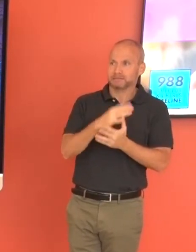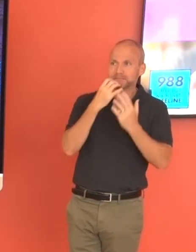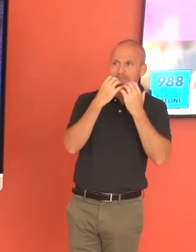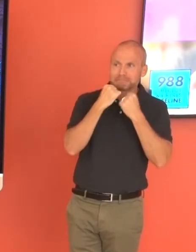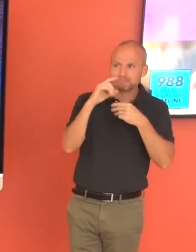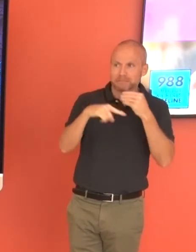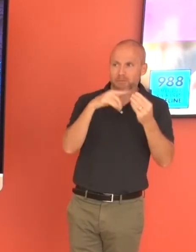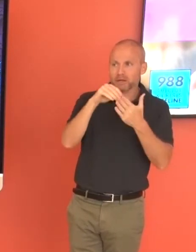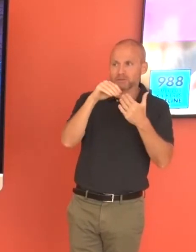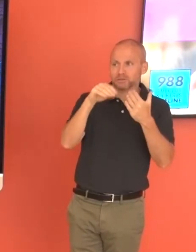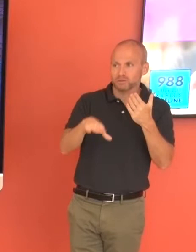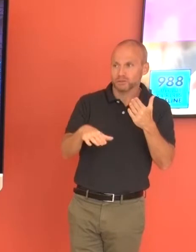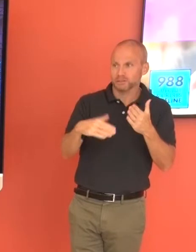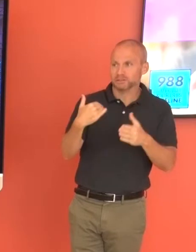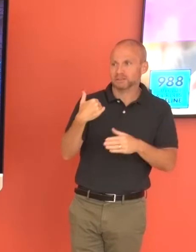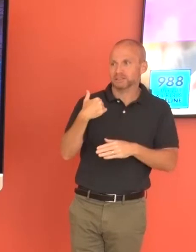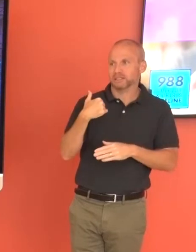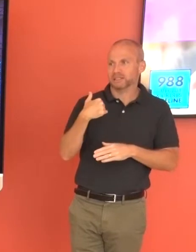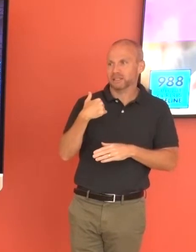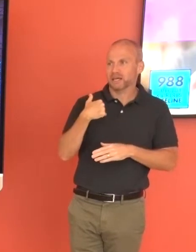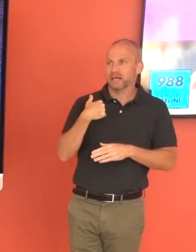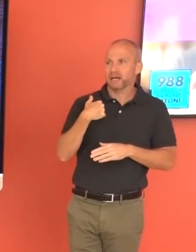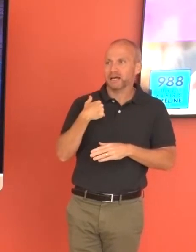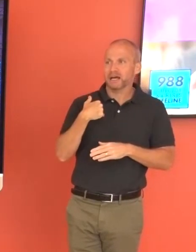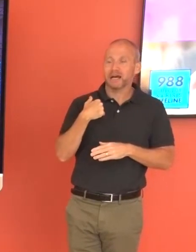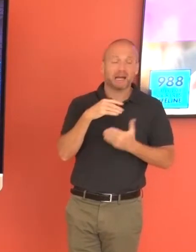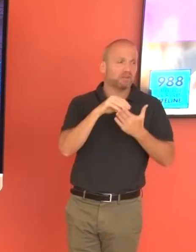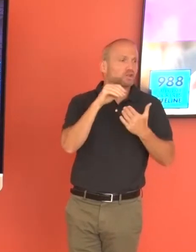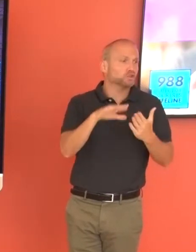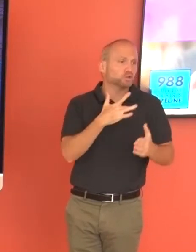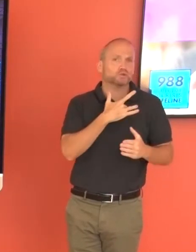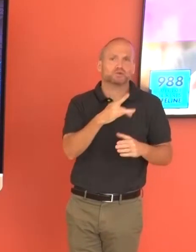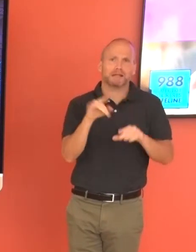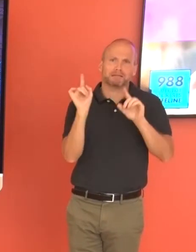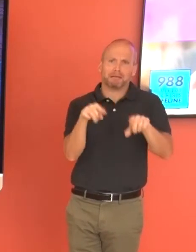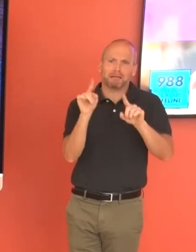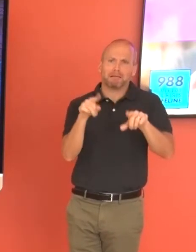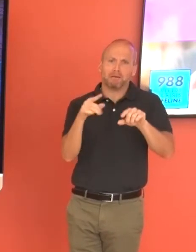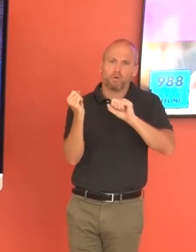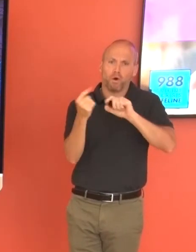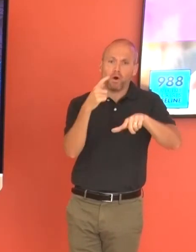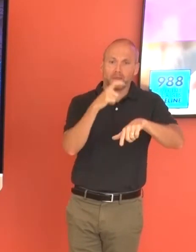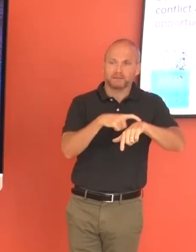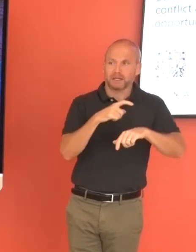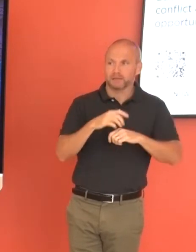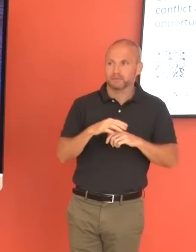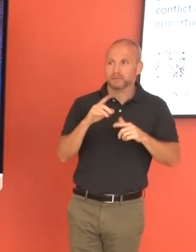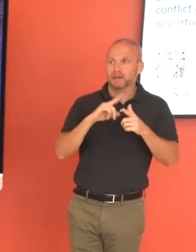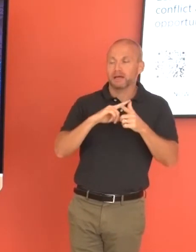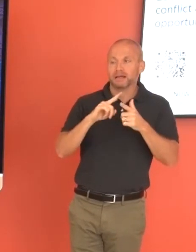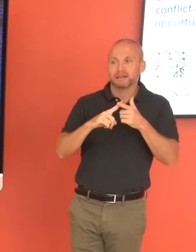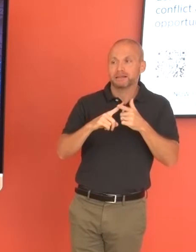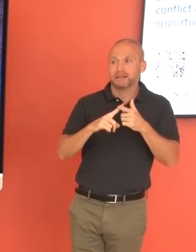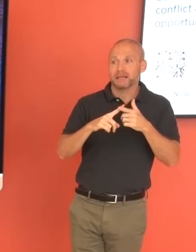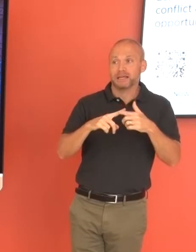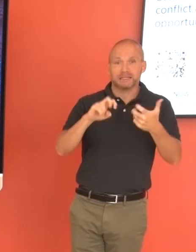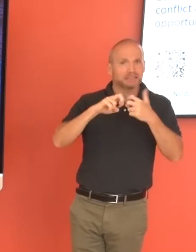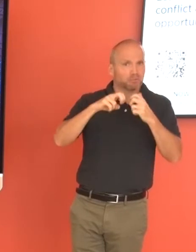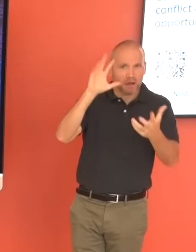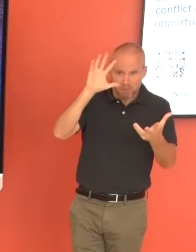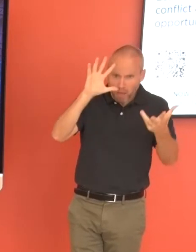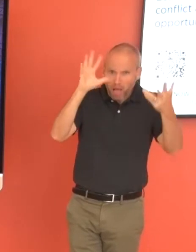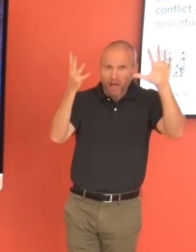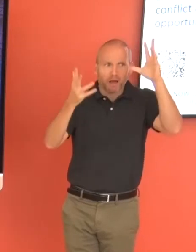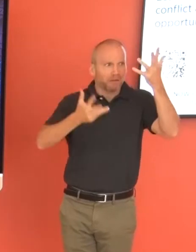our students and have what I call the usual suspects. There are students that come in all the time. Then that becomes a disaster that we have to spend an